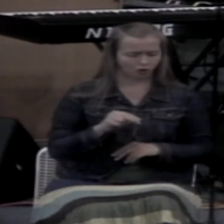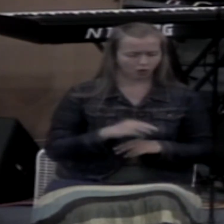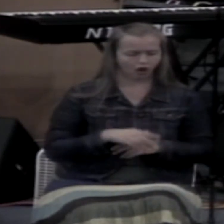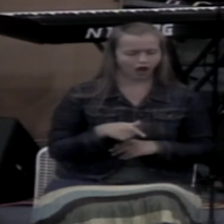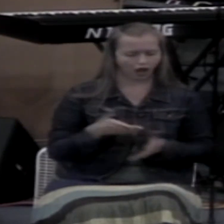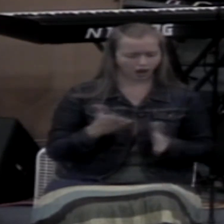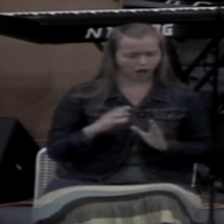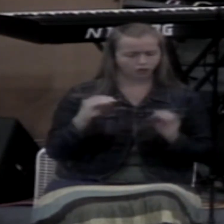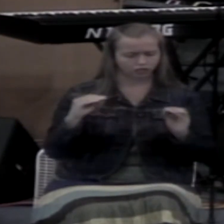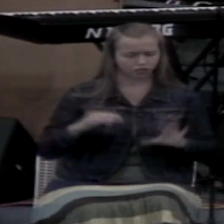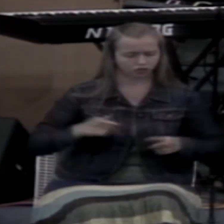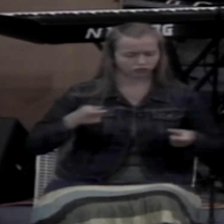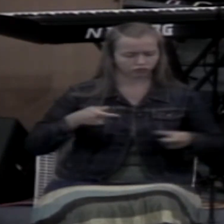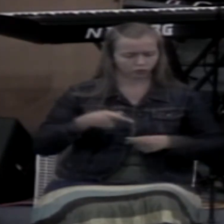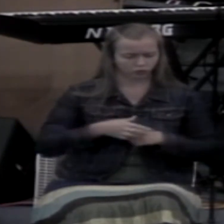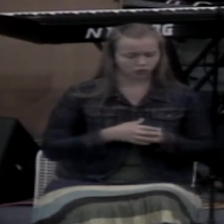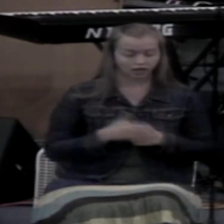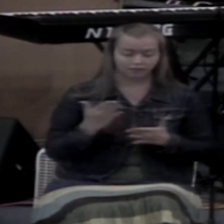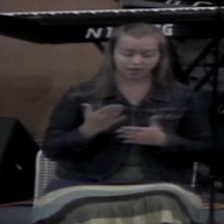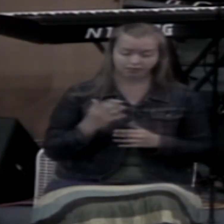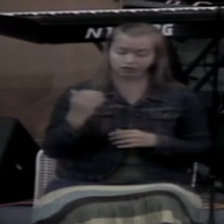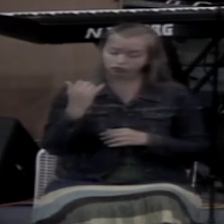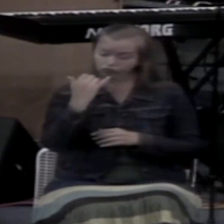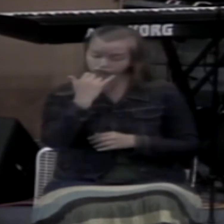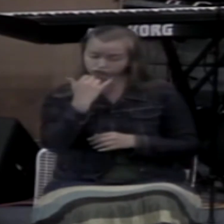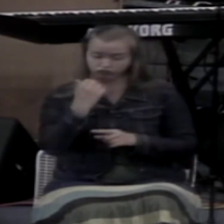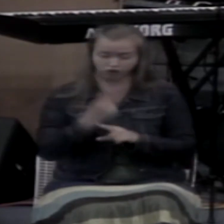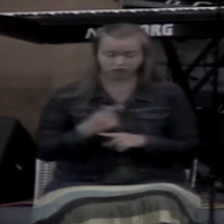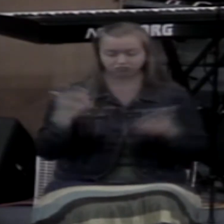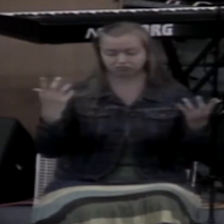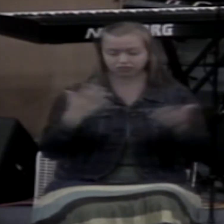But then this is what she told me. She said, John, listen to me.